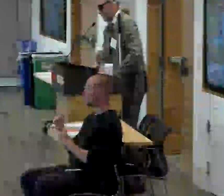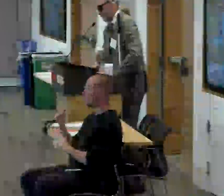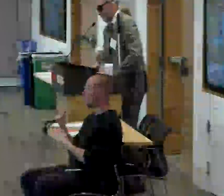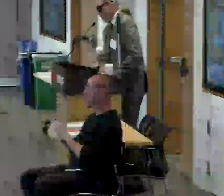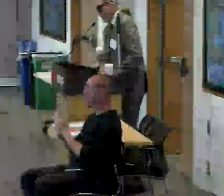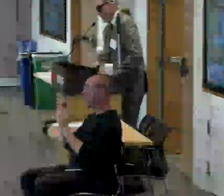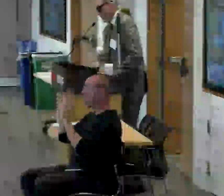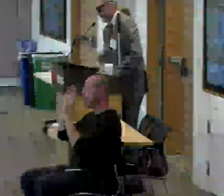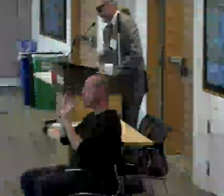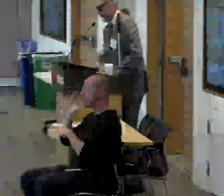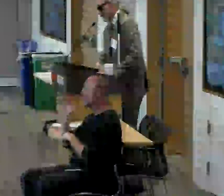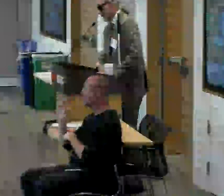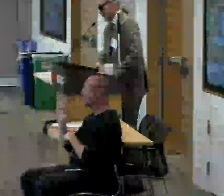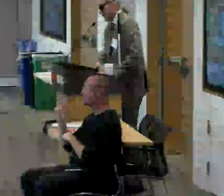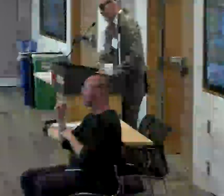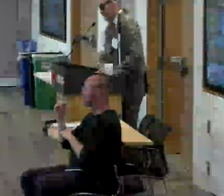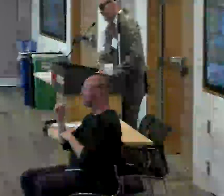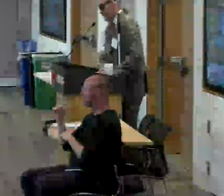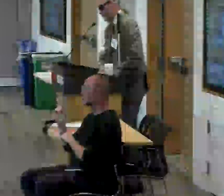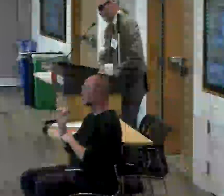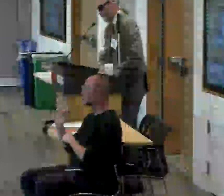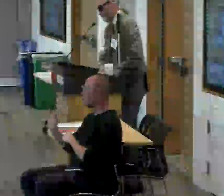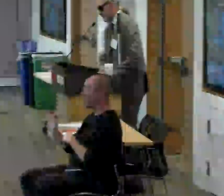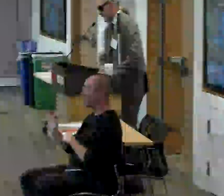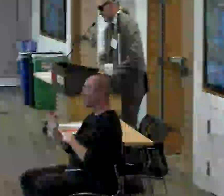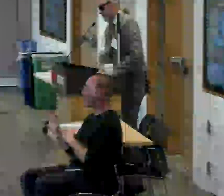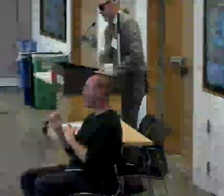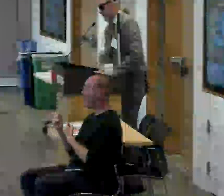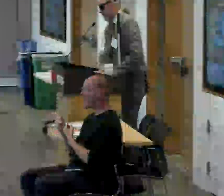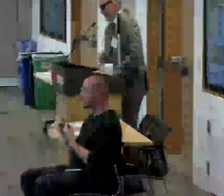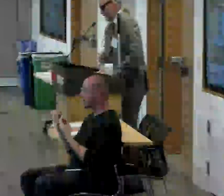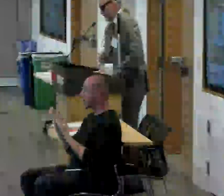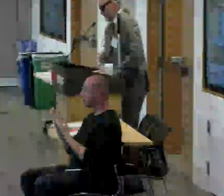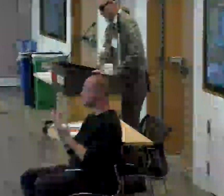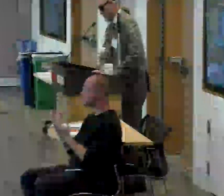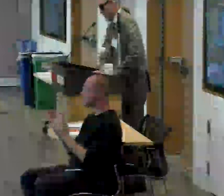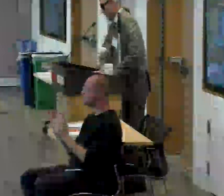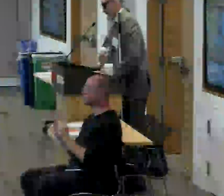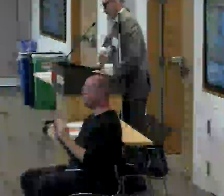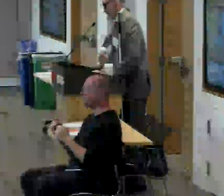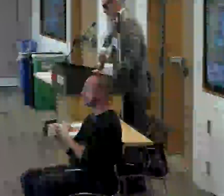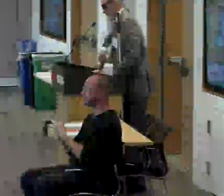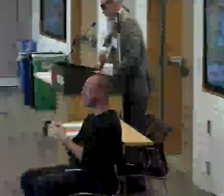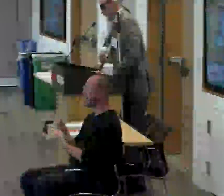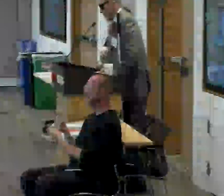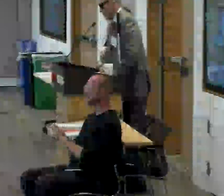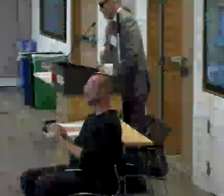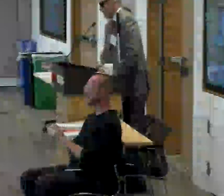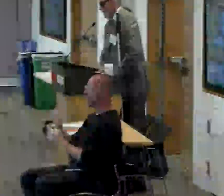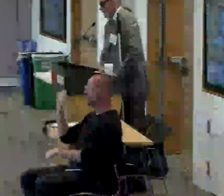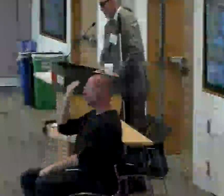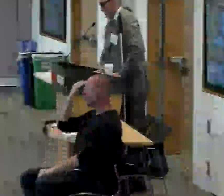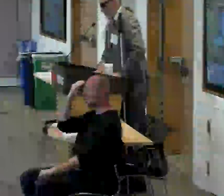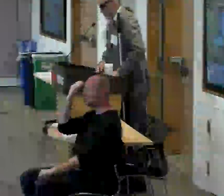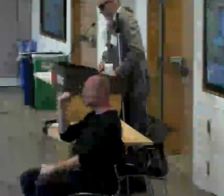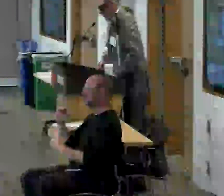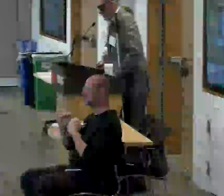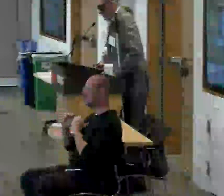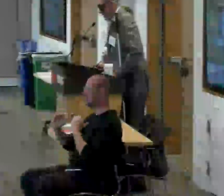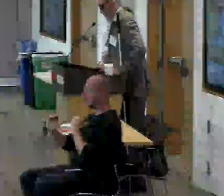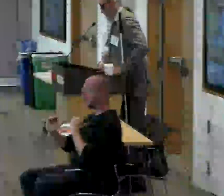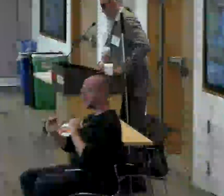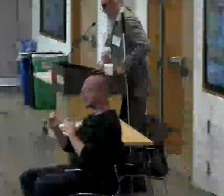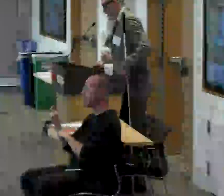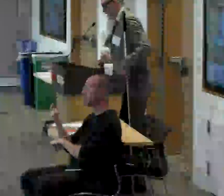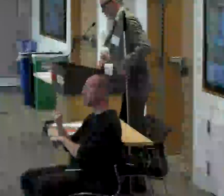of a number of forums about financial literacy and stability. So today we're going to be